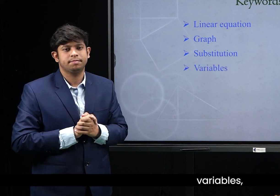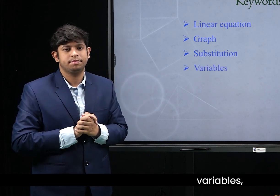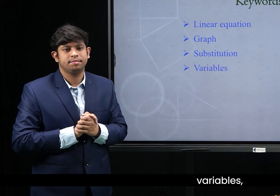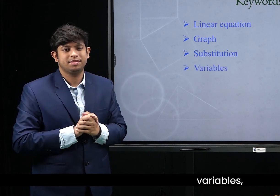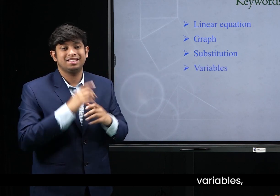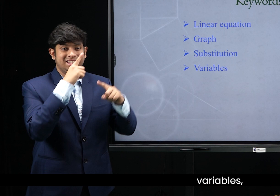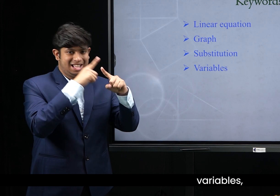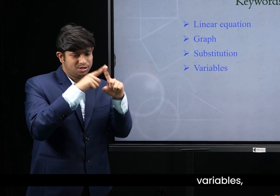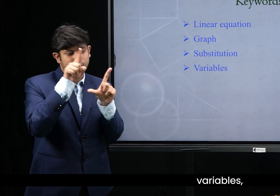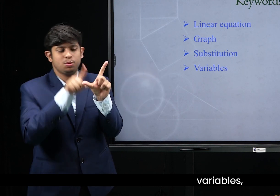variables,